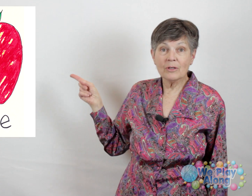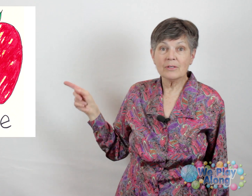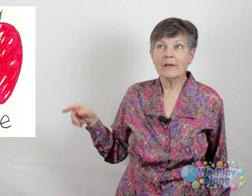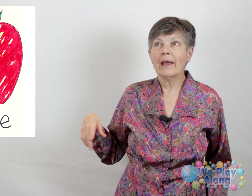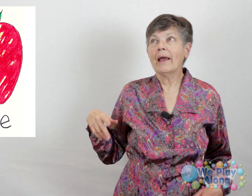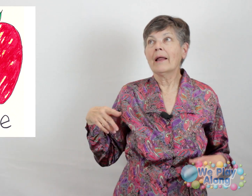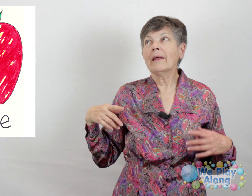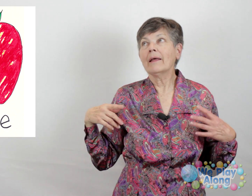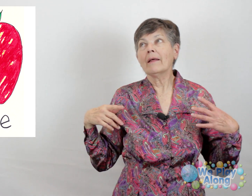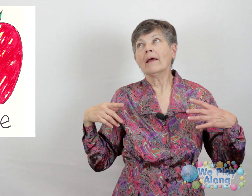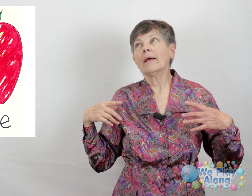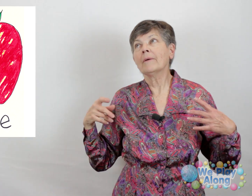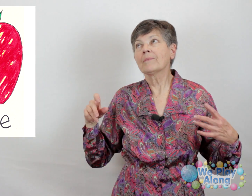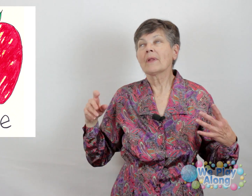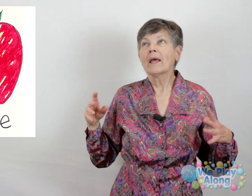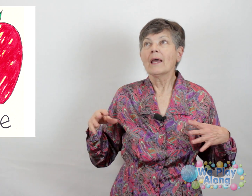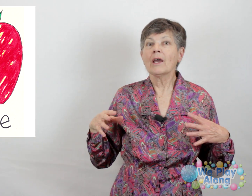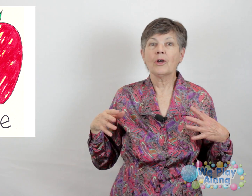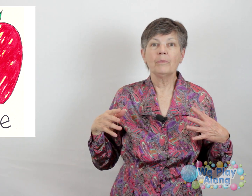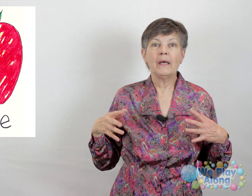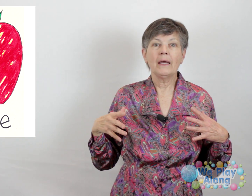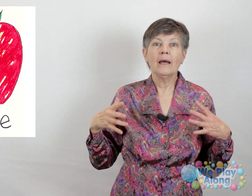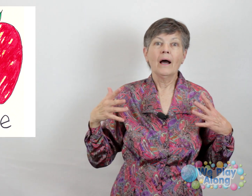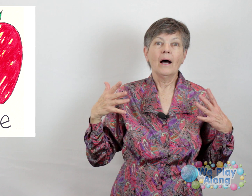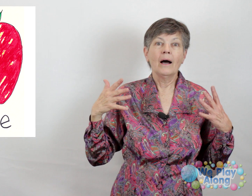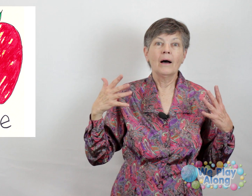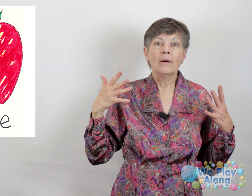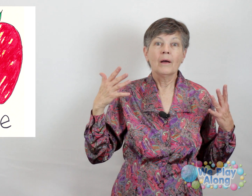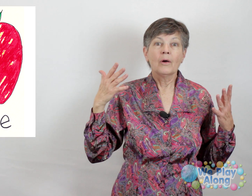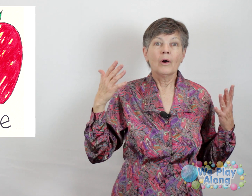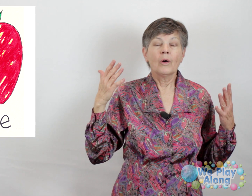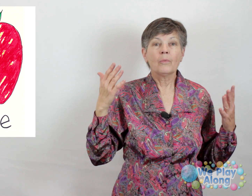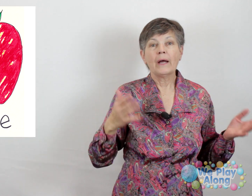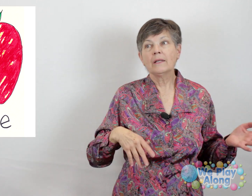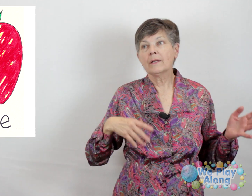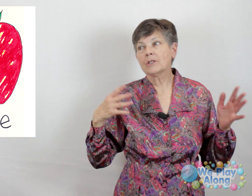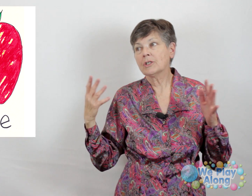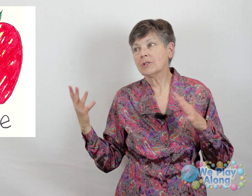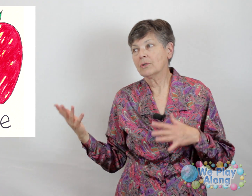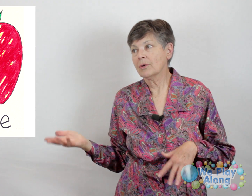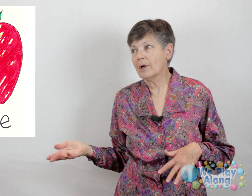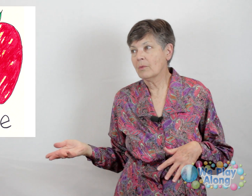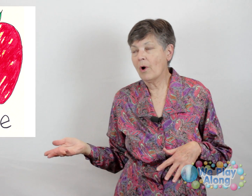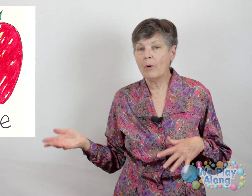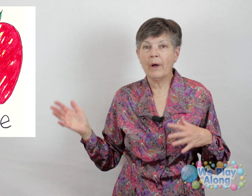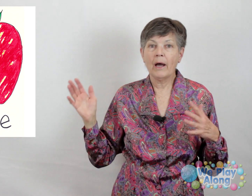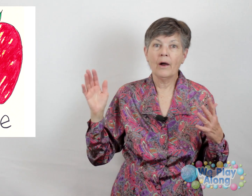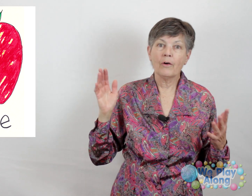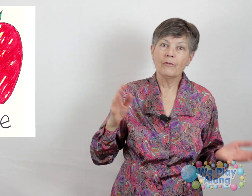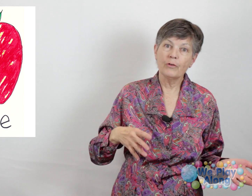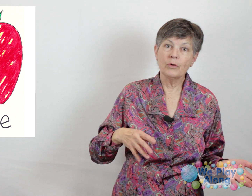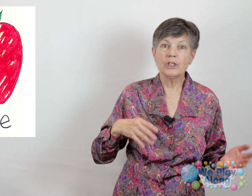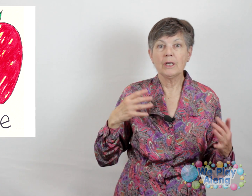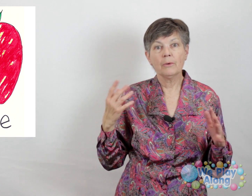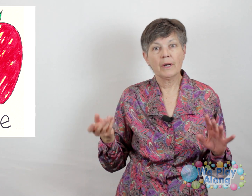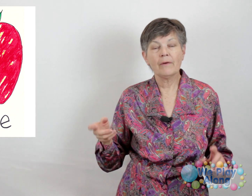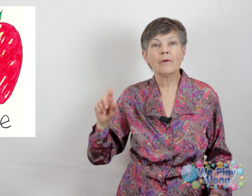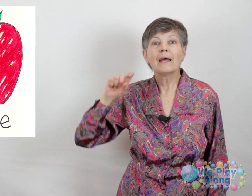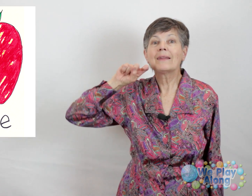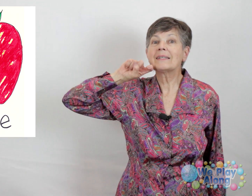Apples, and it could be a Red Delicious or a Roma or a Fuji or whatever. The